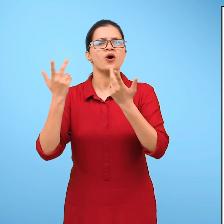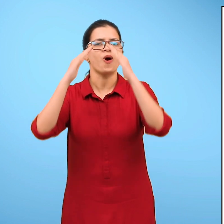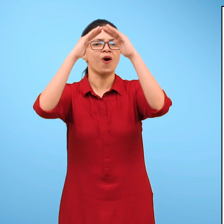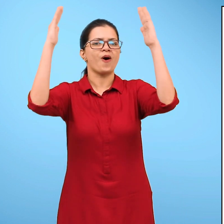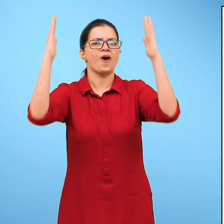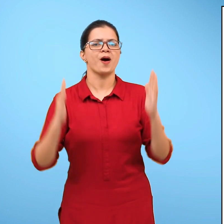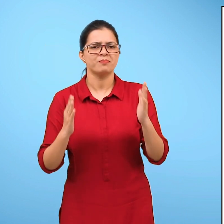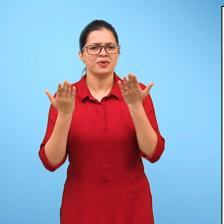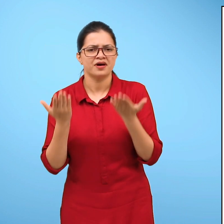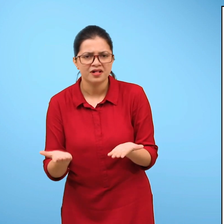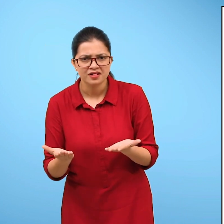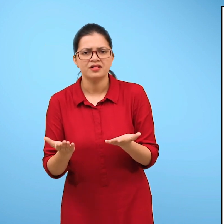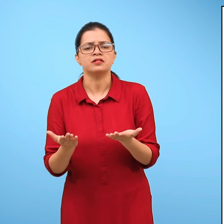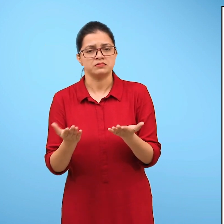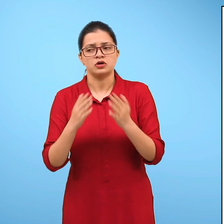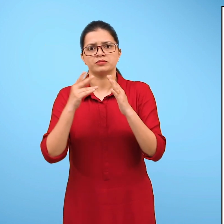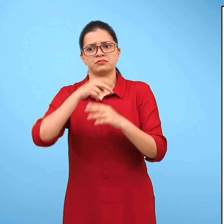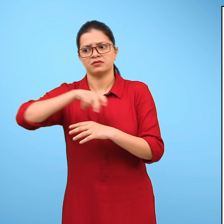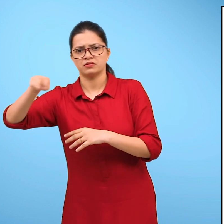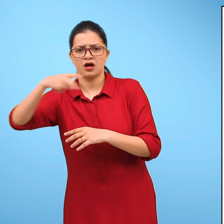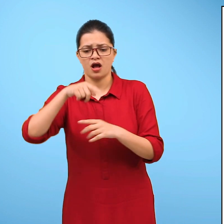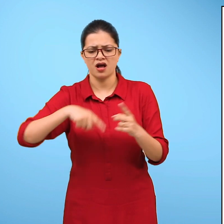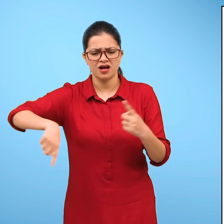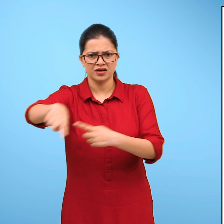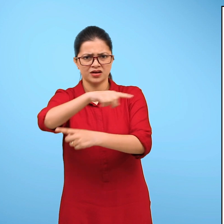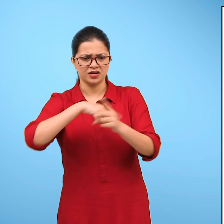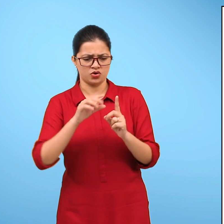school compound or go home after school.